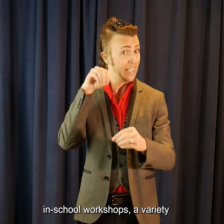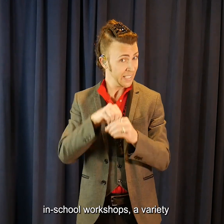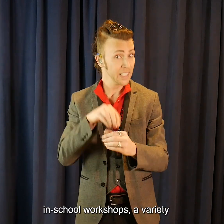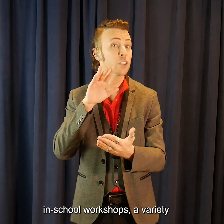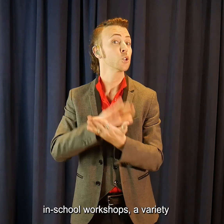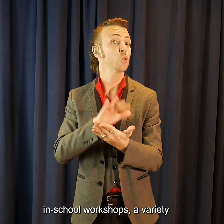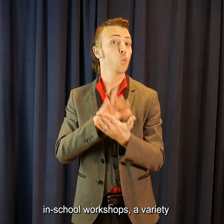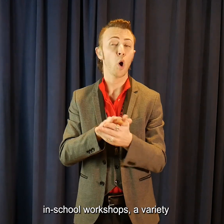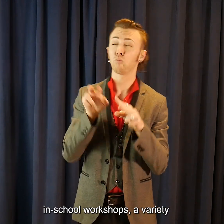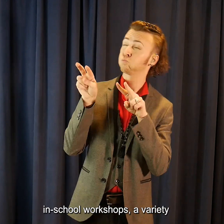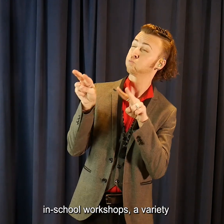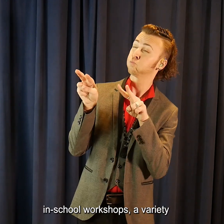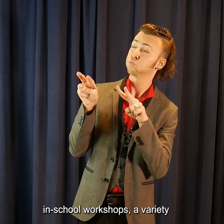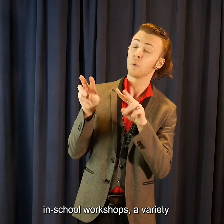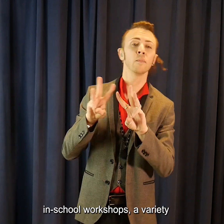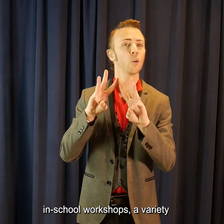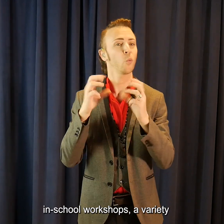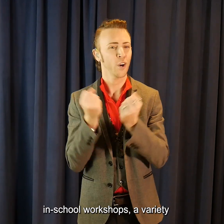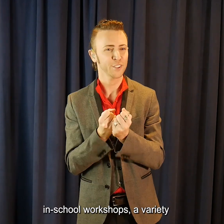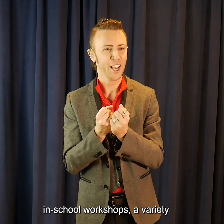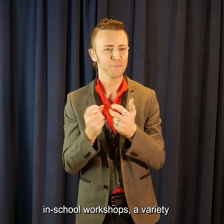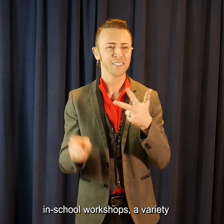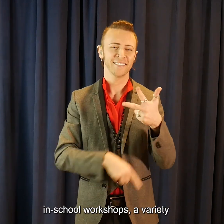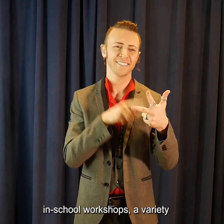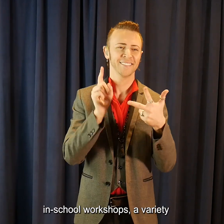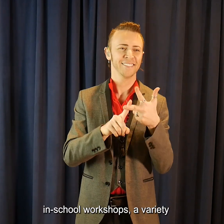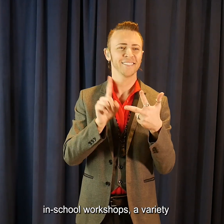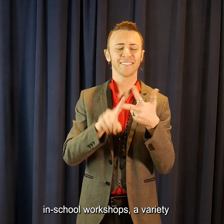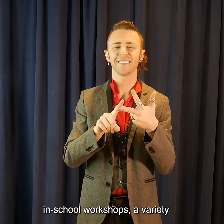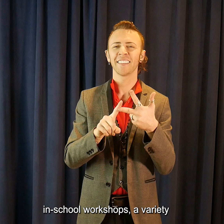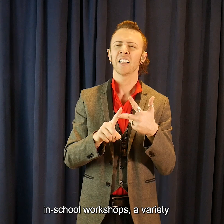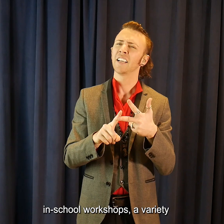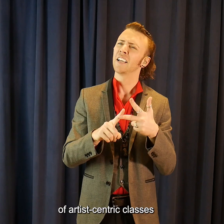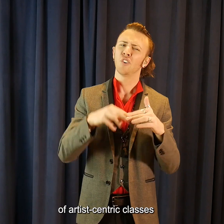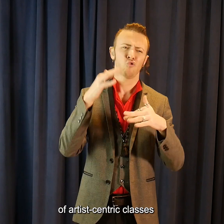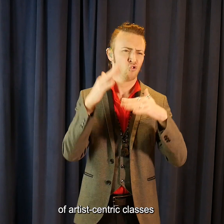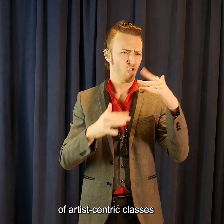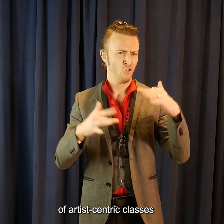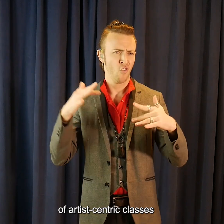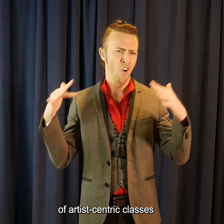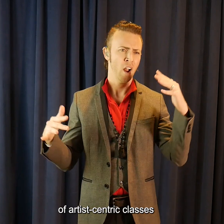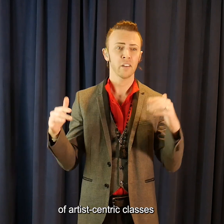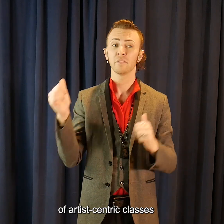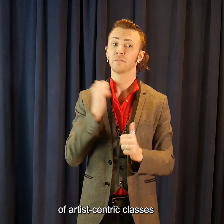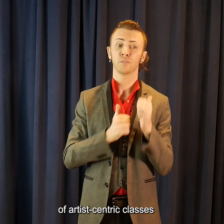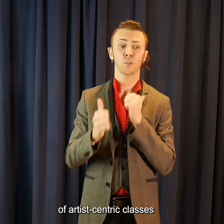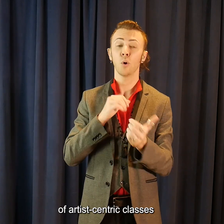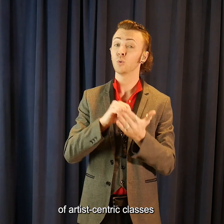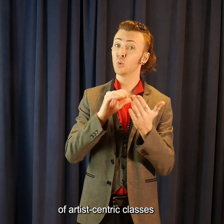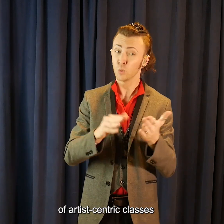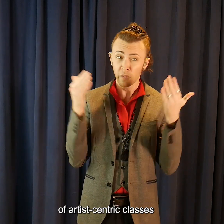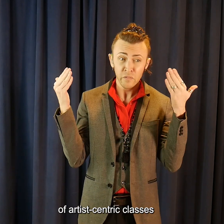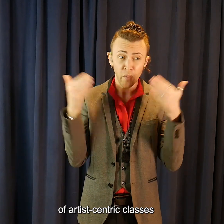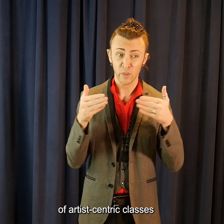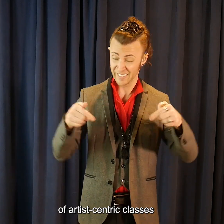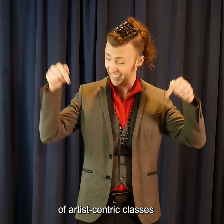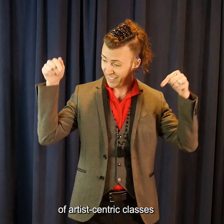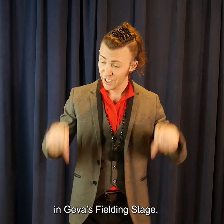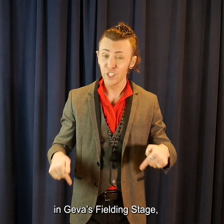in-school workshops, a variety of artist-centric classes in